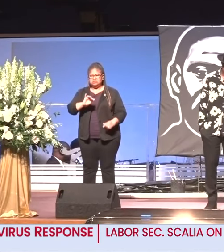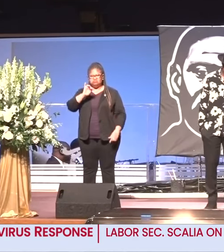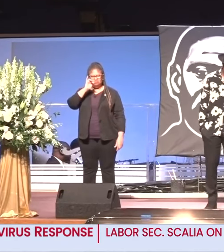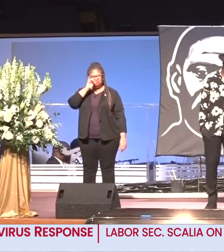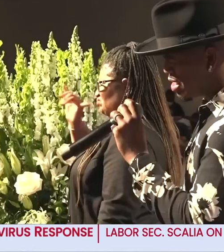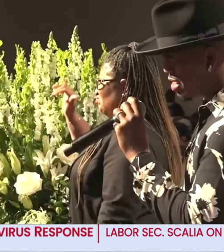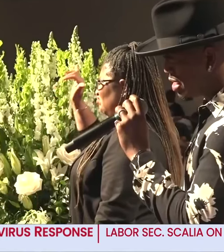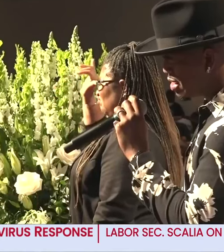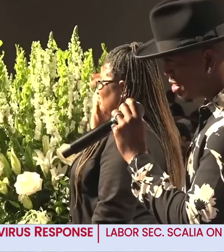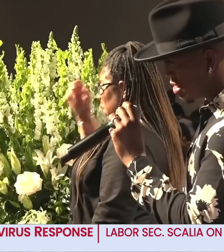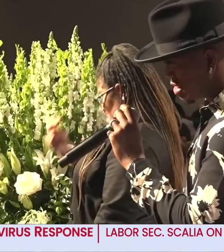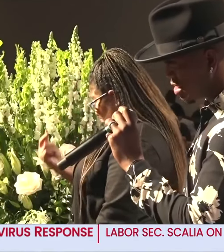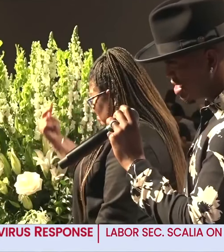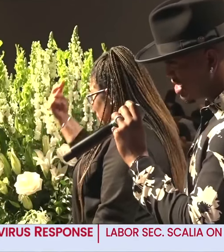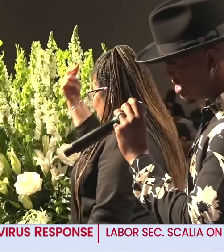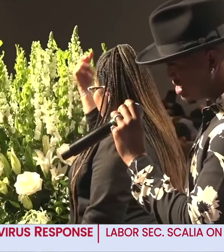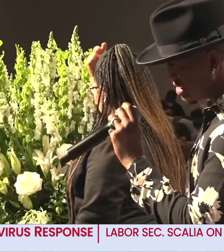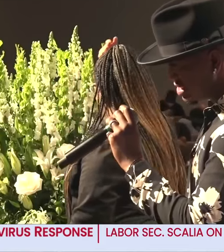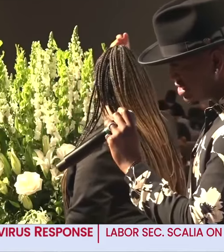to yesterday